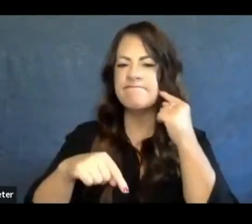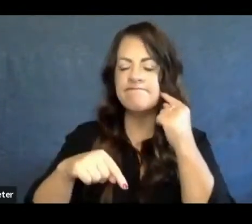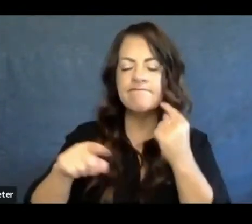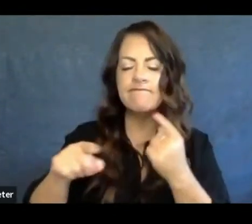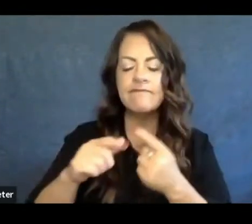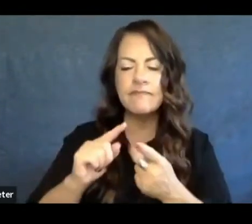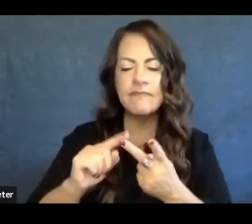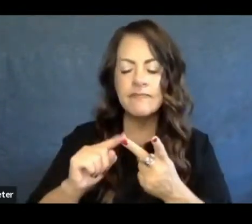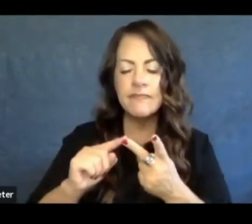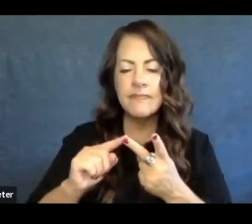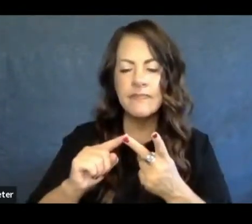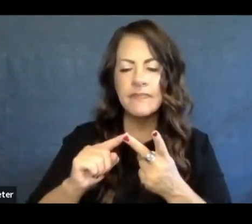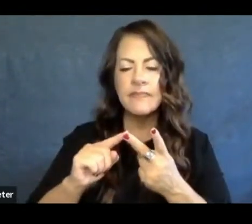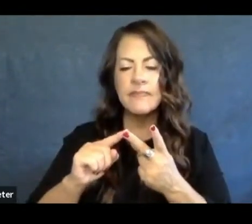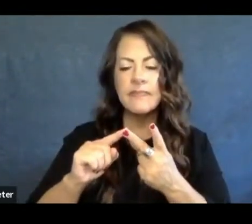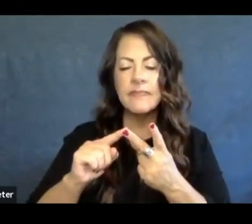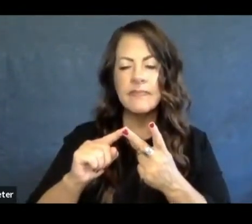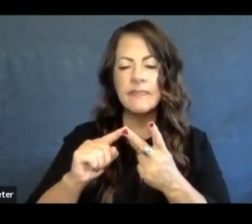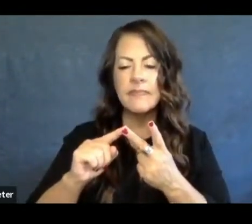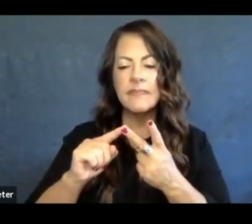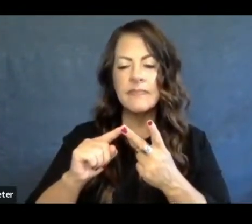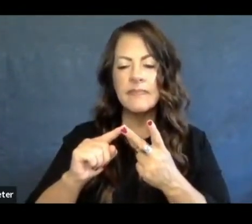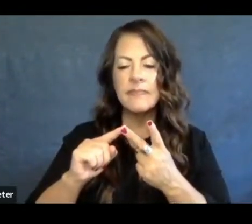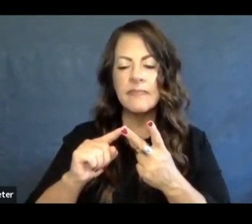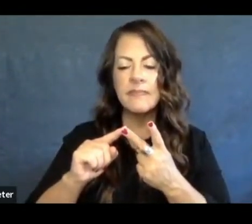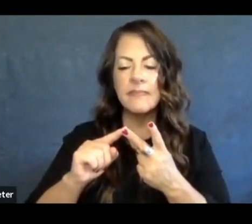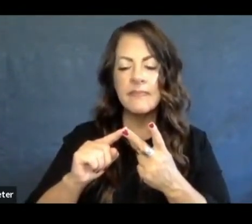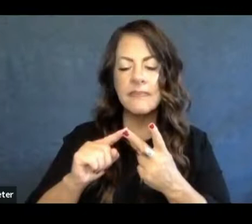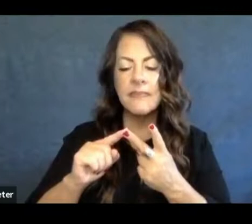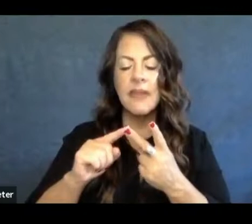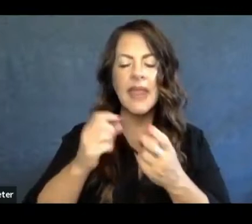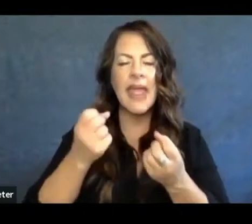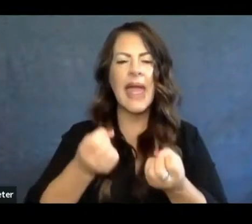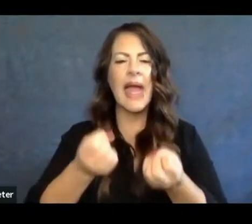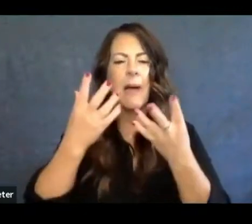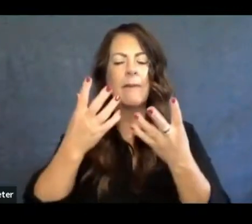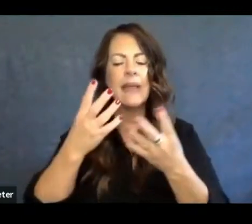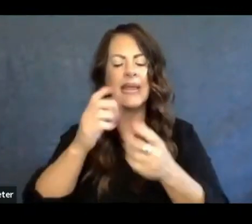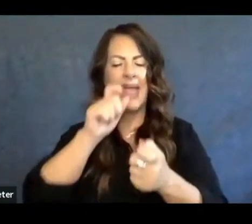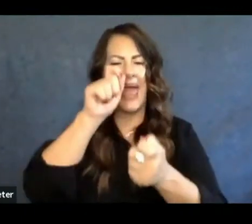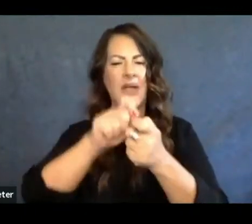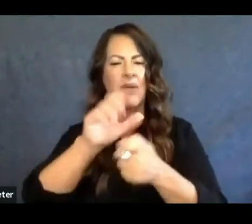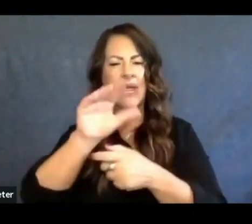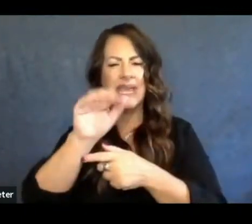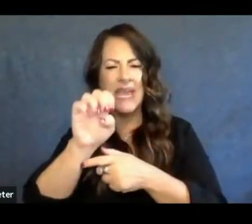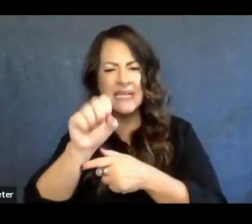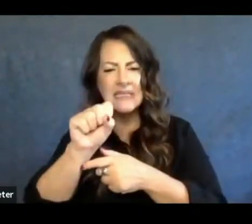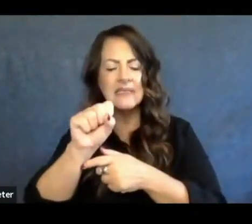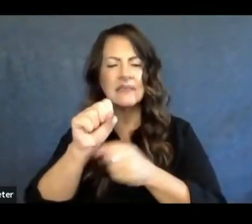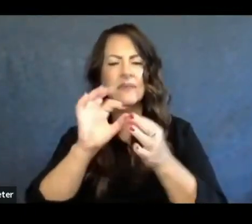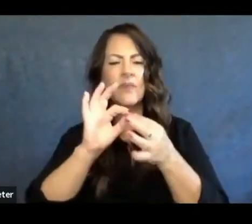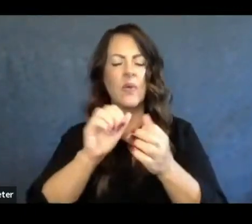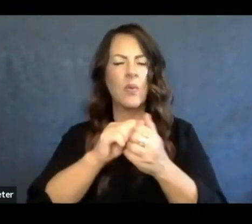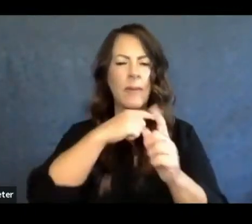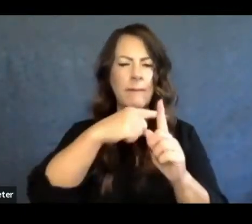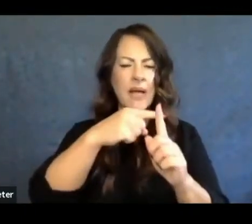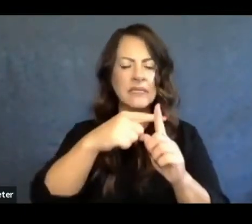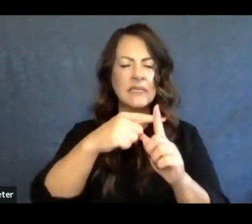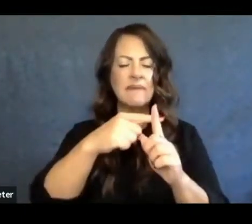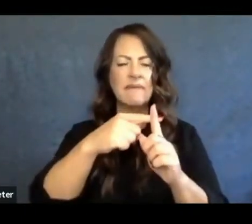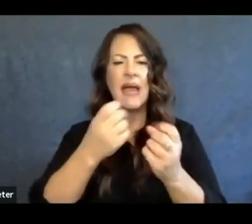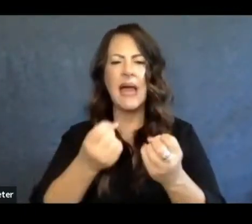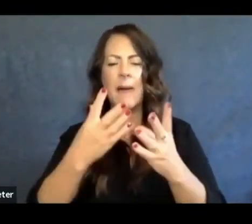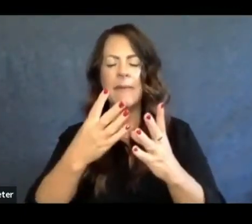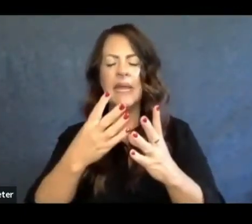we expect that we'll be able to see accurate numbers of cases and positivity, including going back, so that we can see